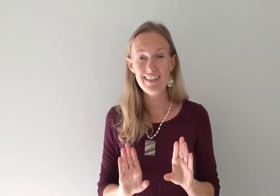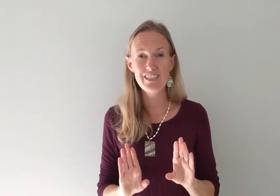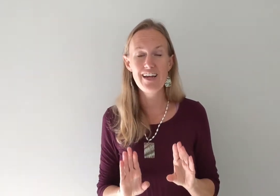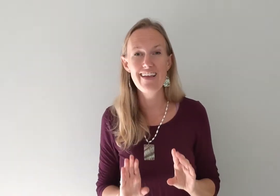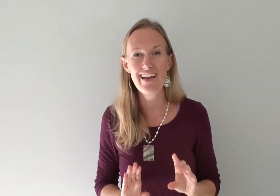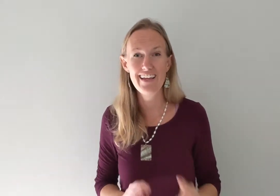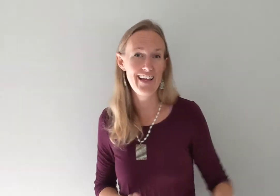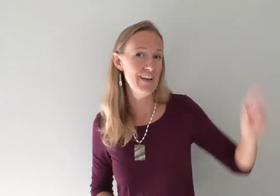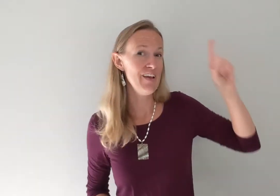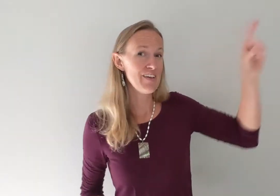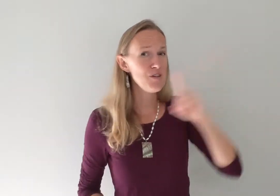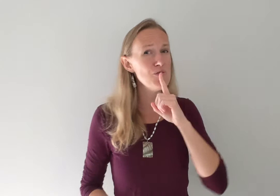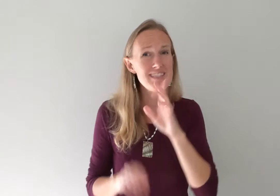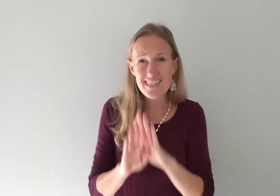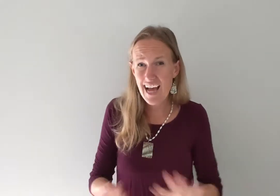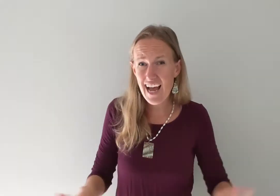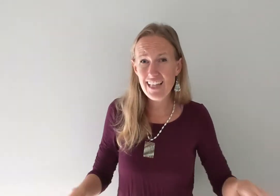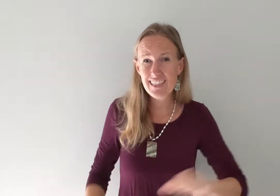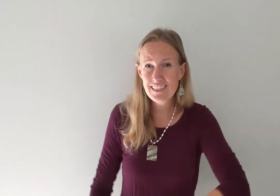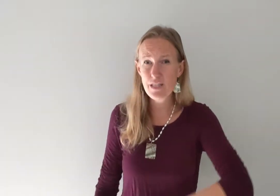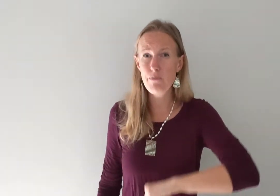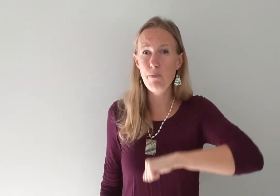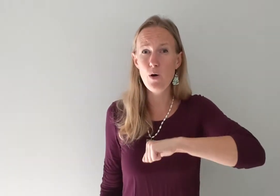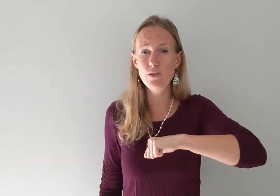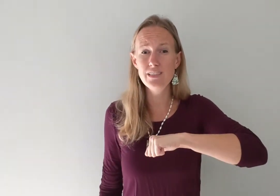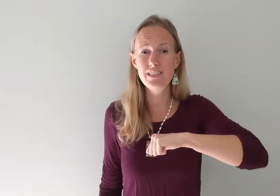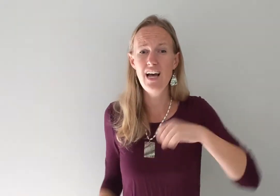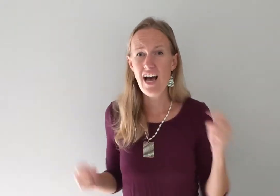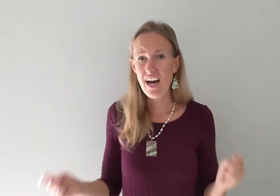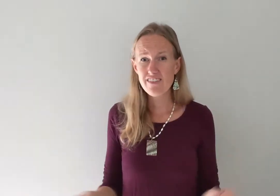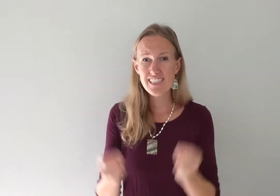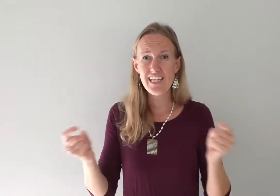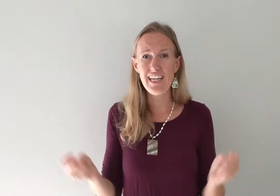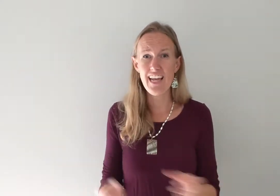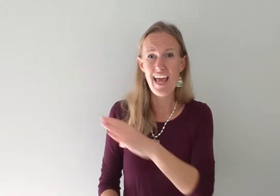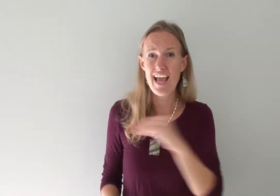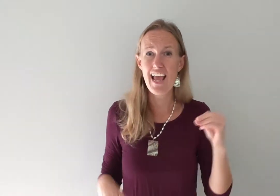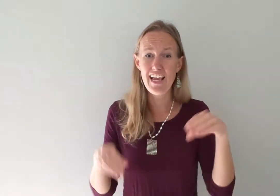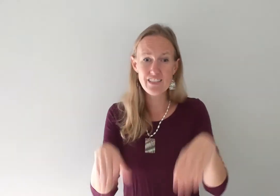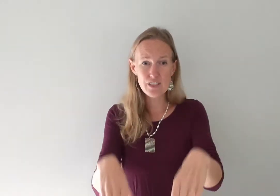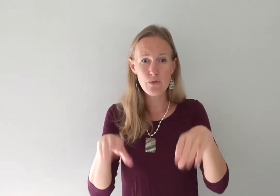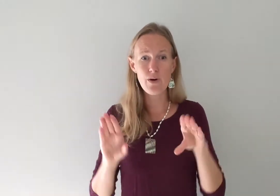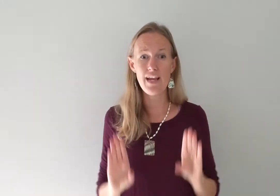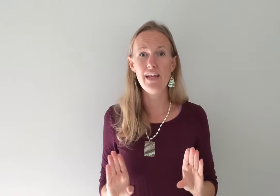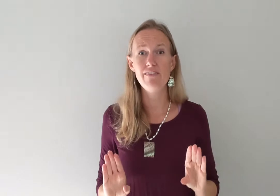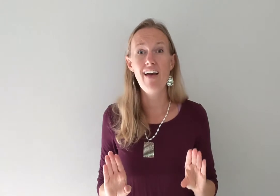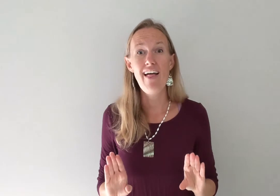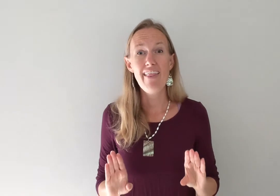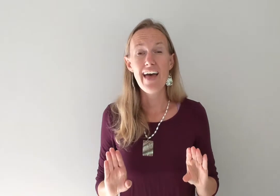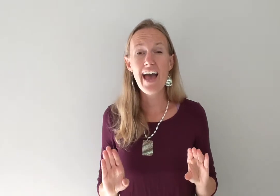try that line again. You silence the boast of sin and grave. The